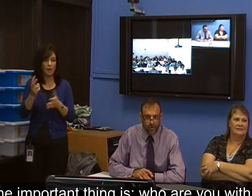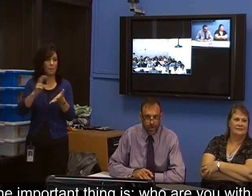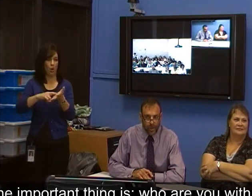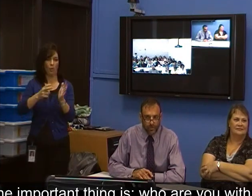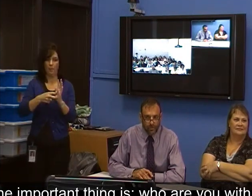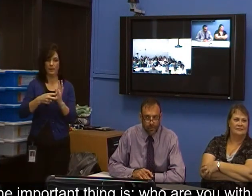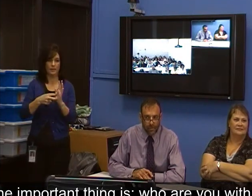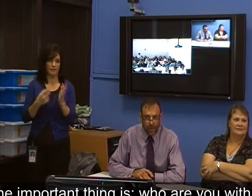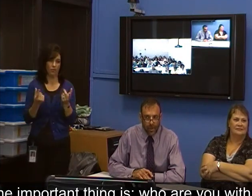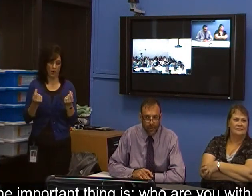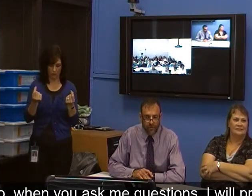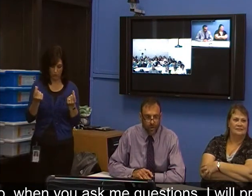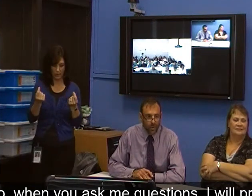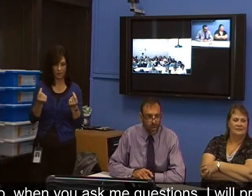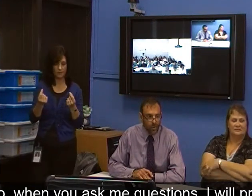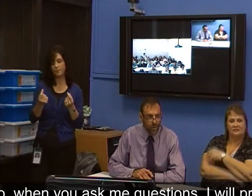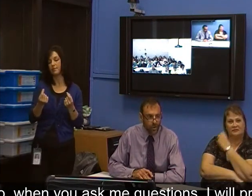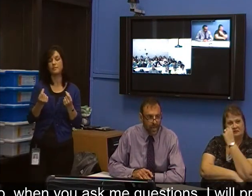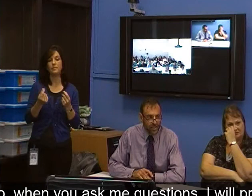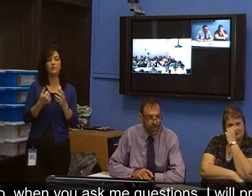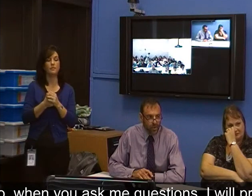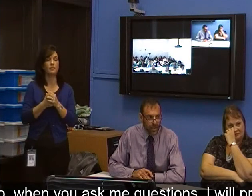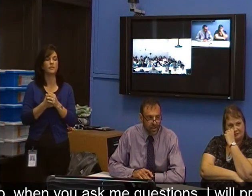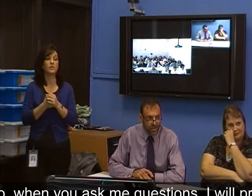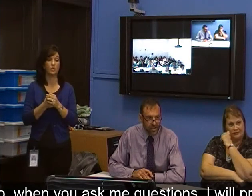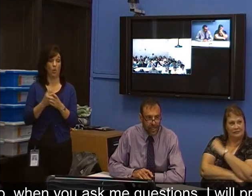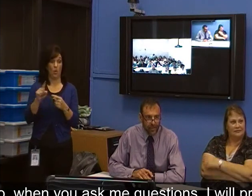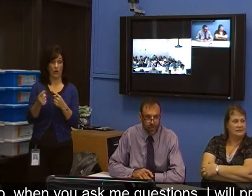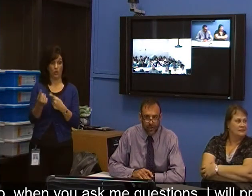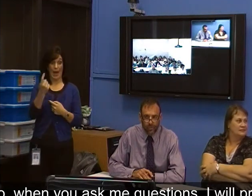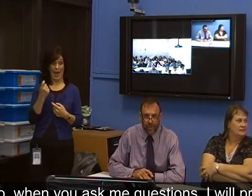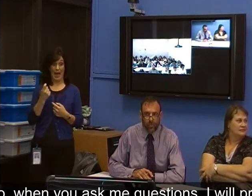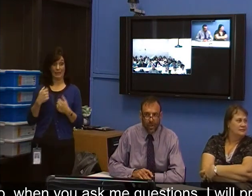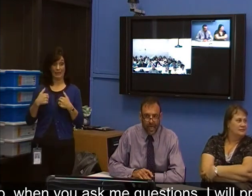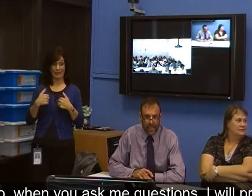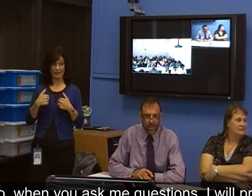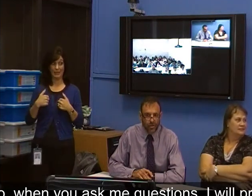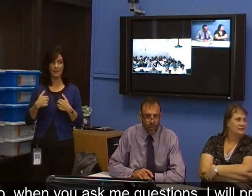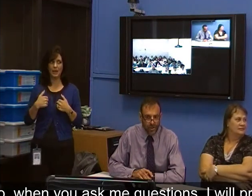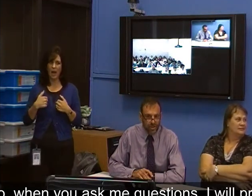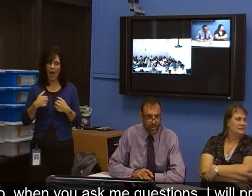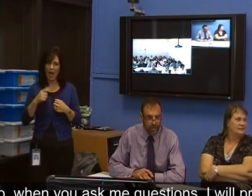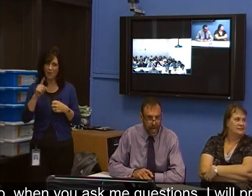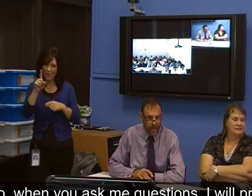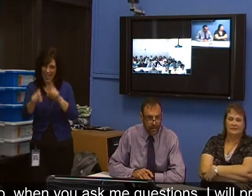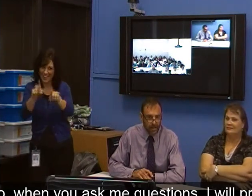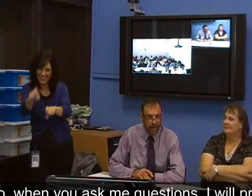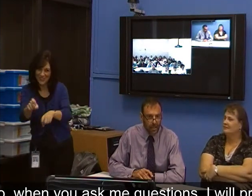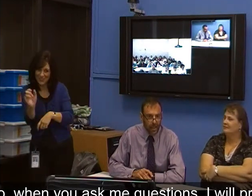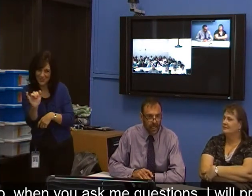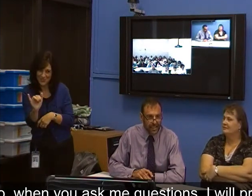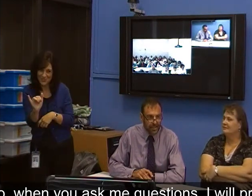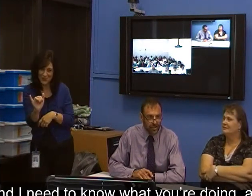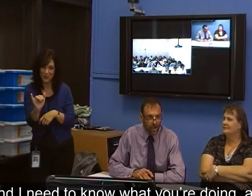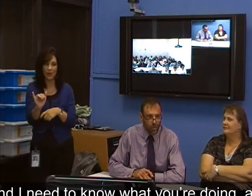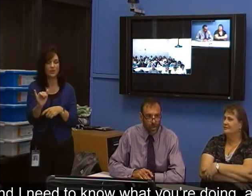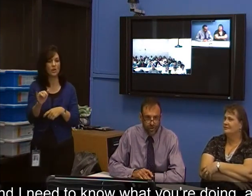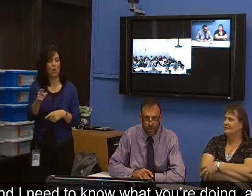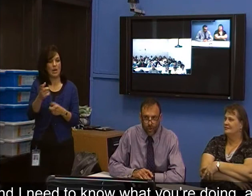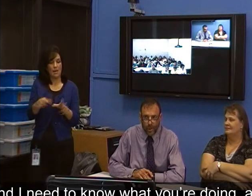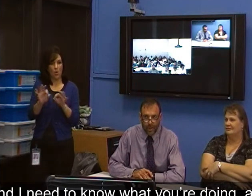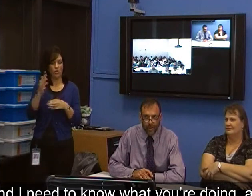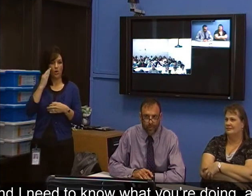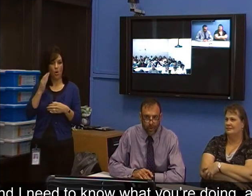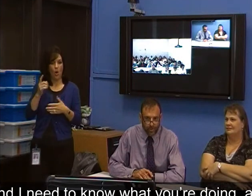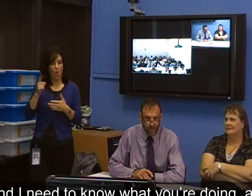purpose of what you're doing? So when you ask me questions, I probably will ask you questions back, and I need to know